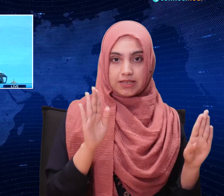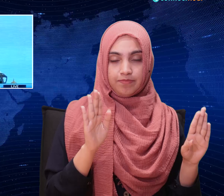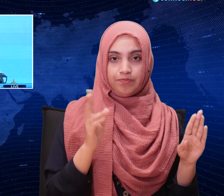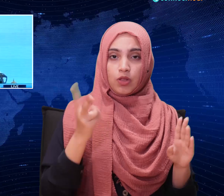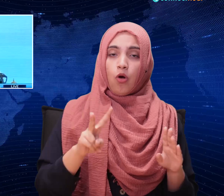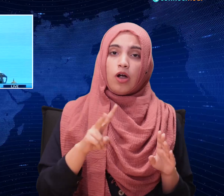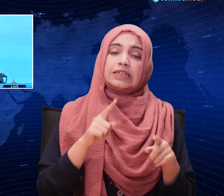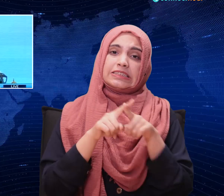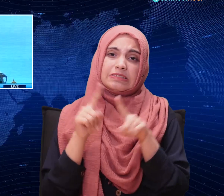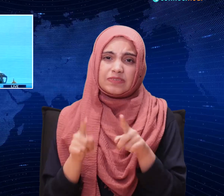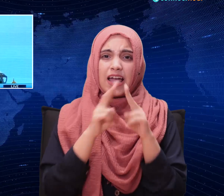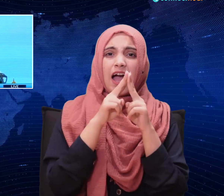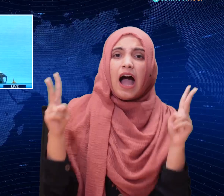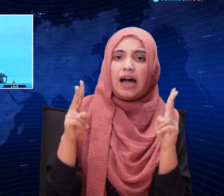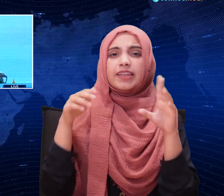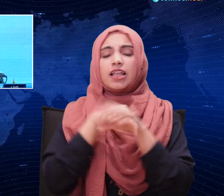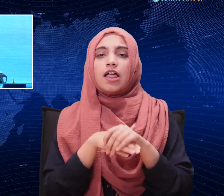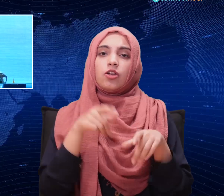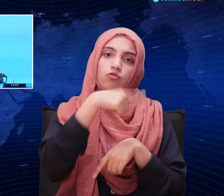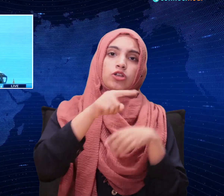of another culture were absorbed.